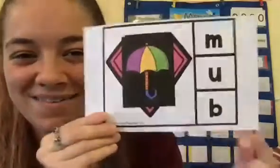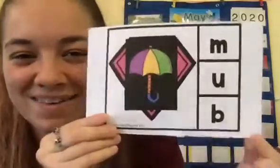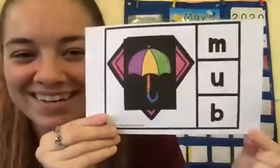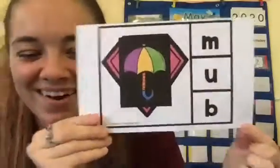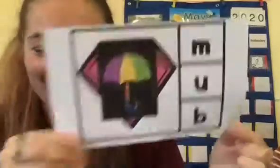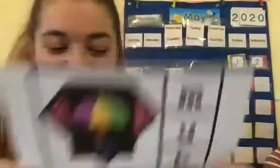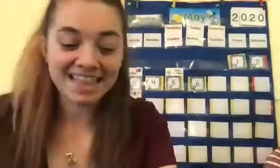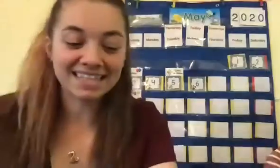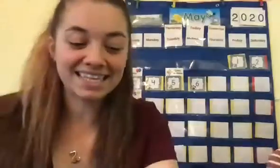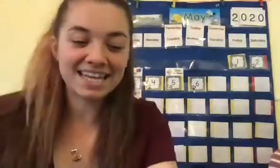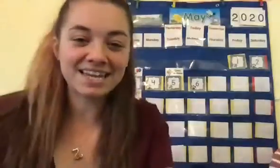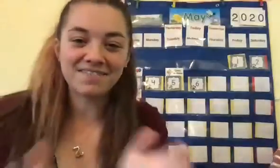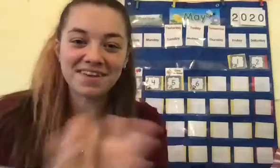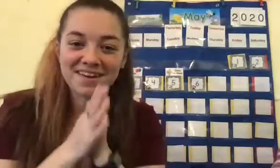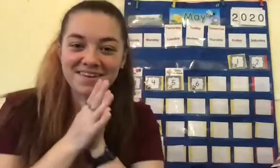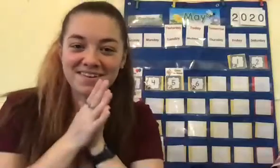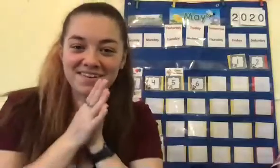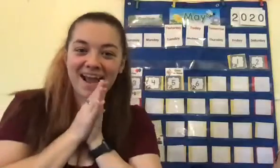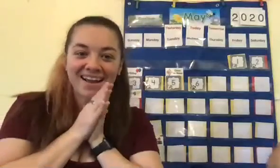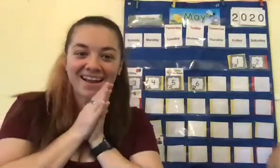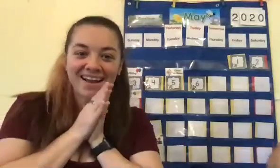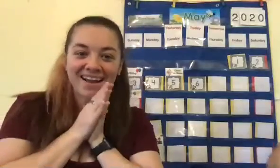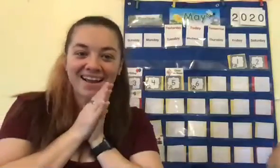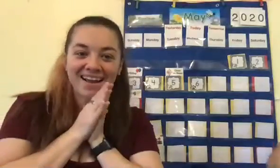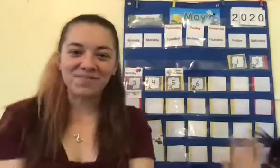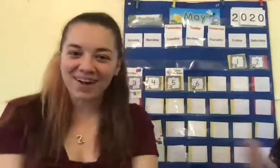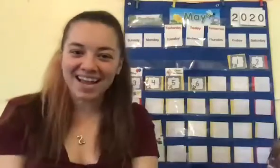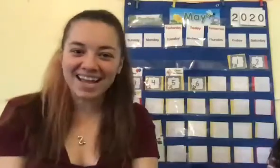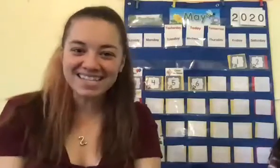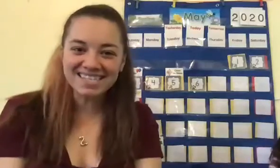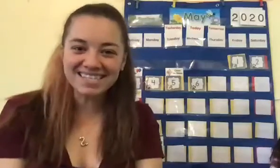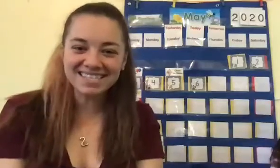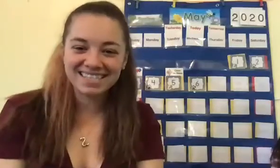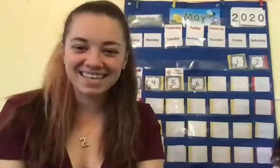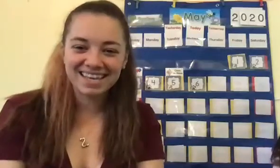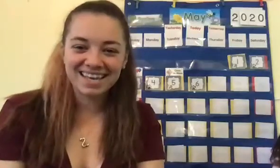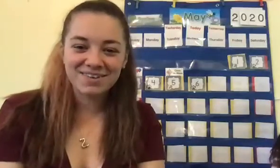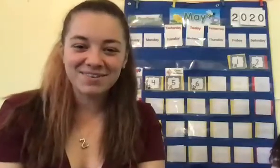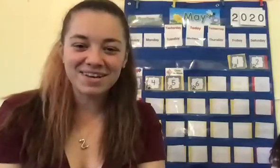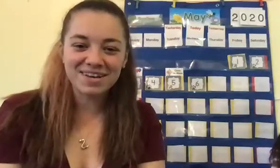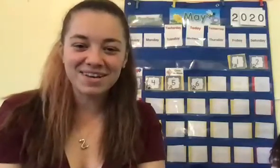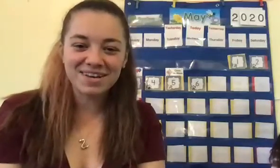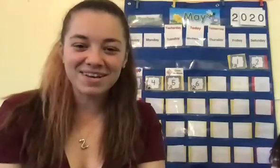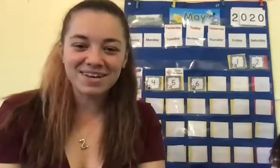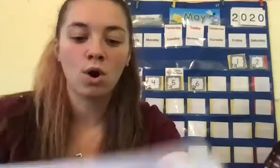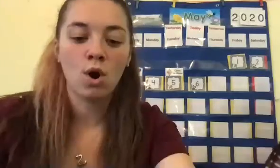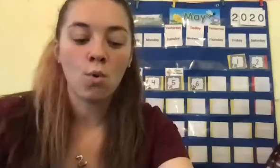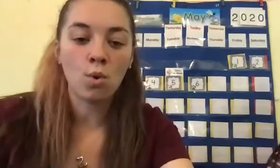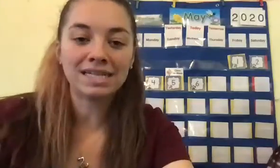All right, that's the end of interactive today, my friends. You guys did such a good job finding out what